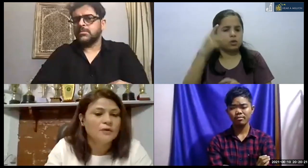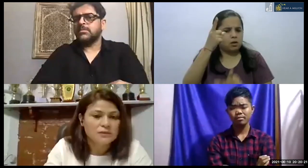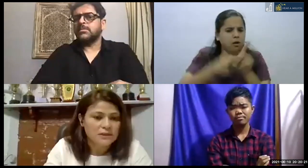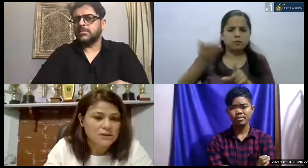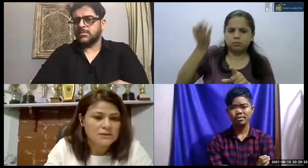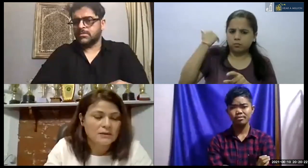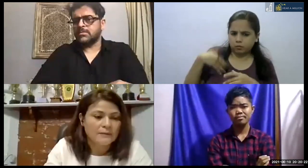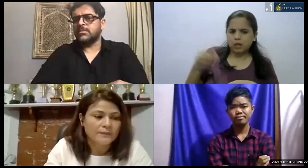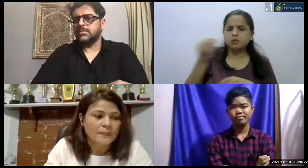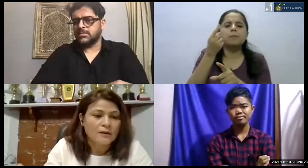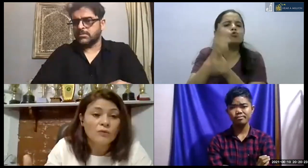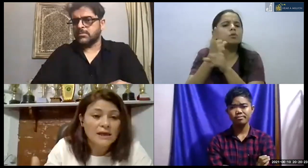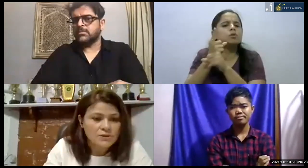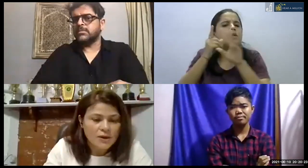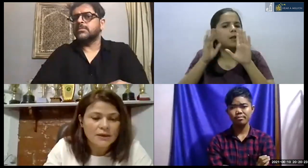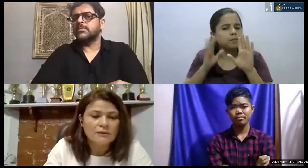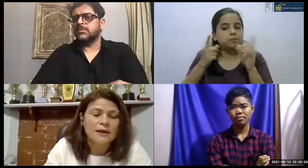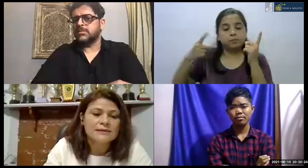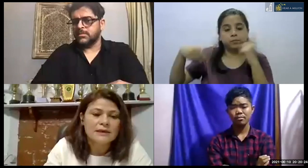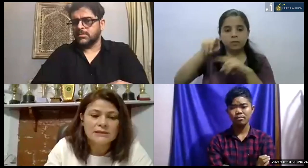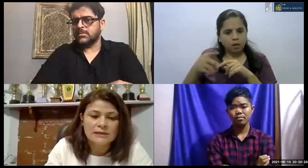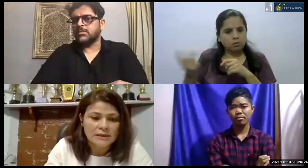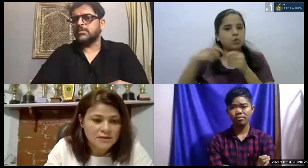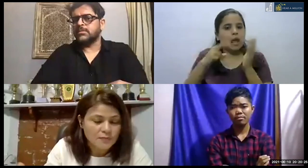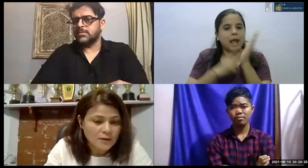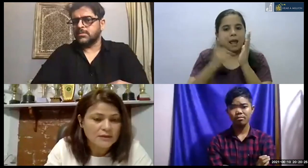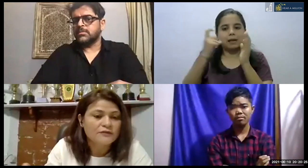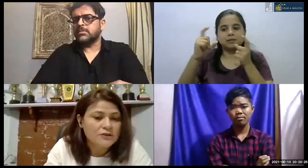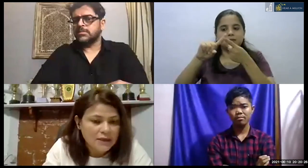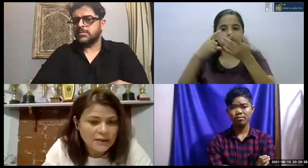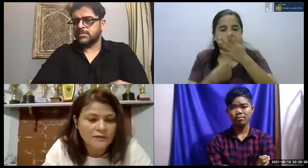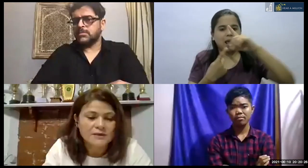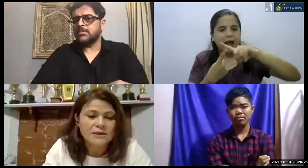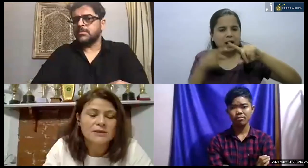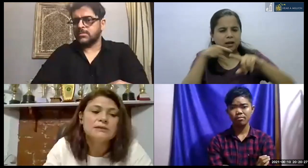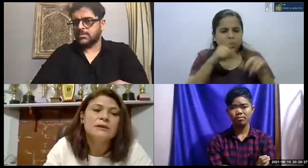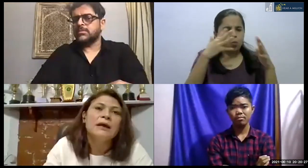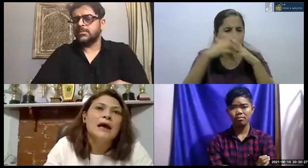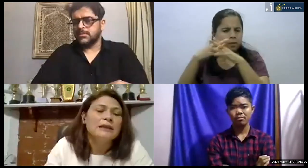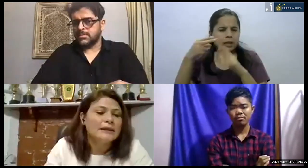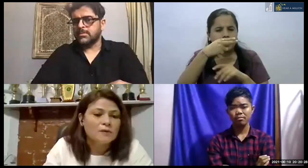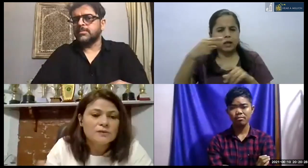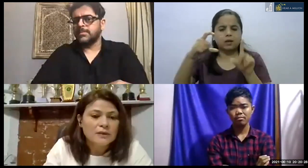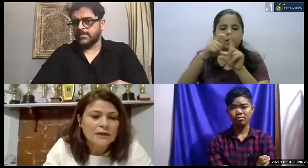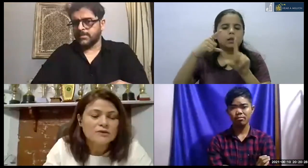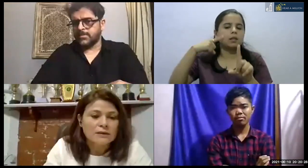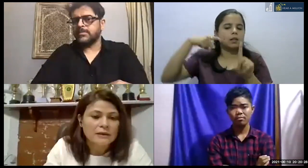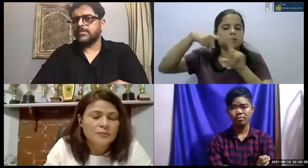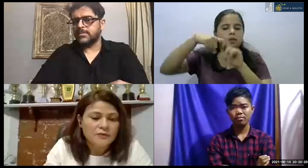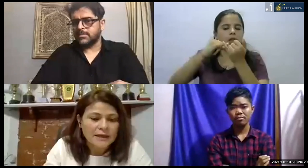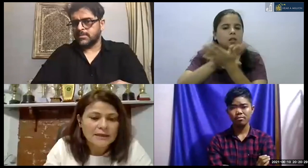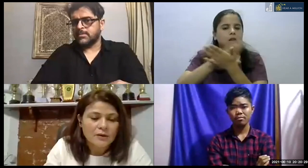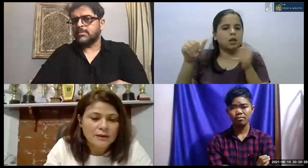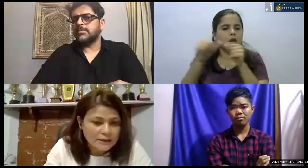a few teachers who has joined NCERT Diksha portal for training of teachers. And they